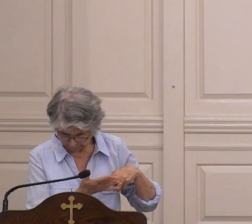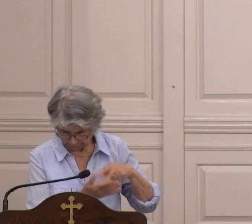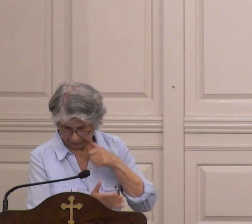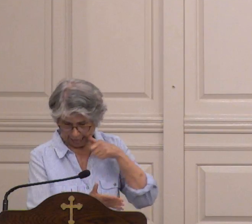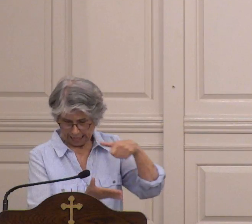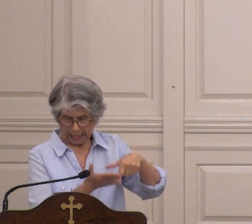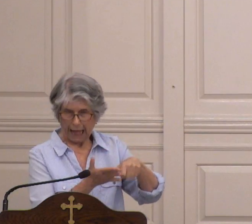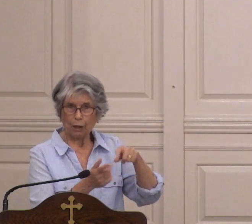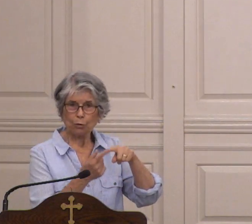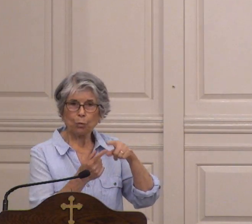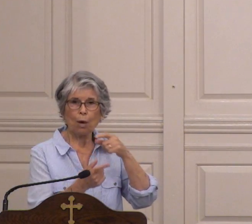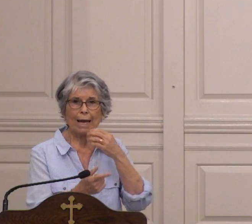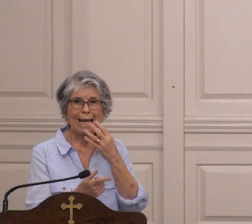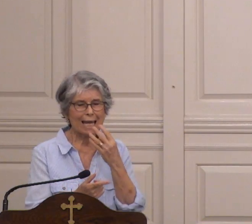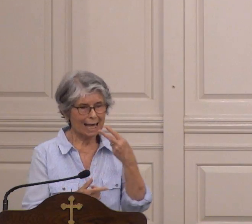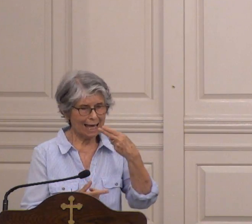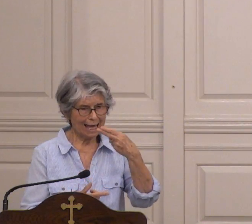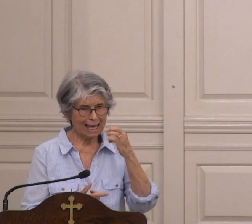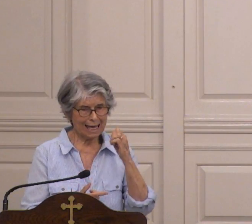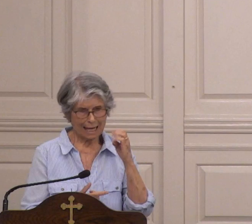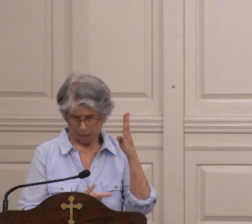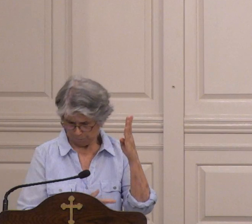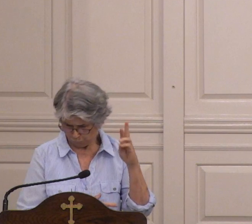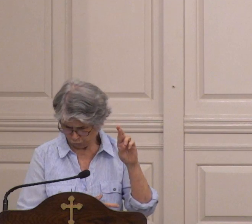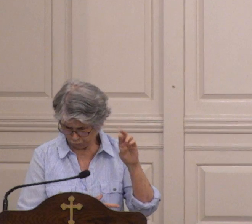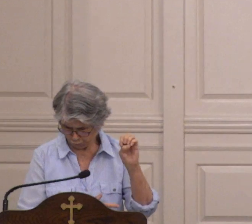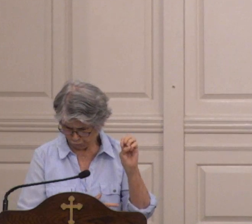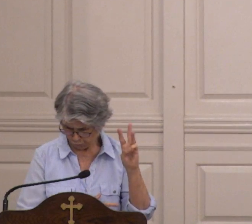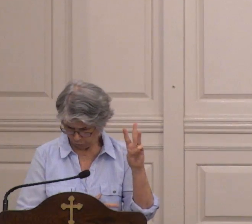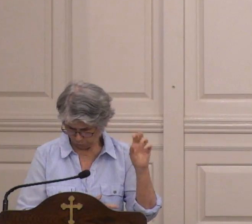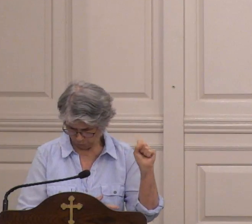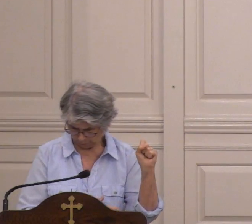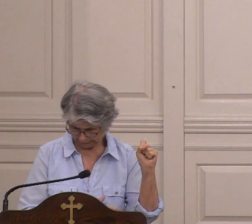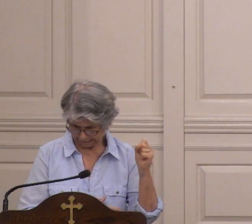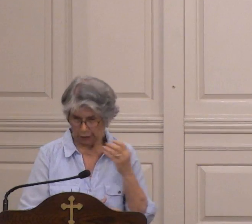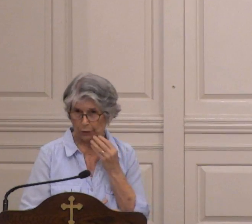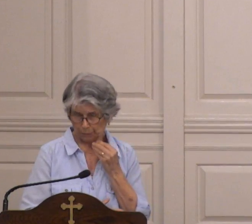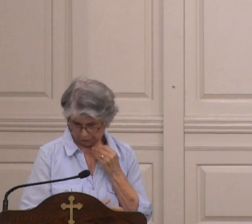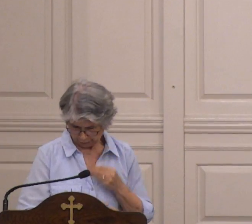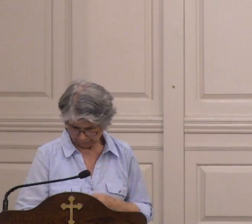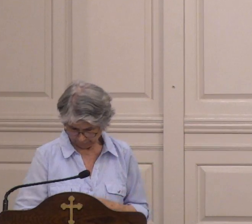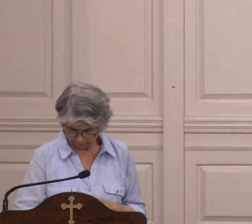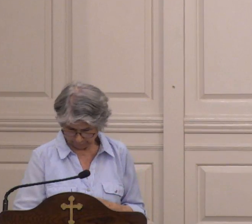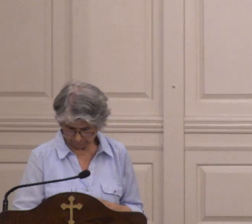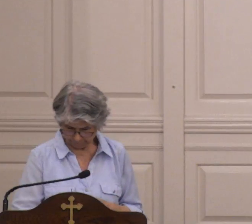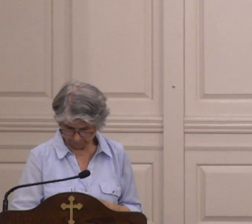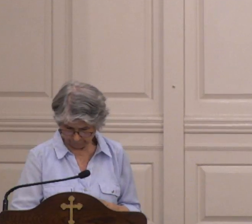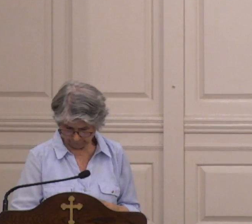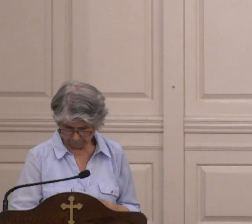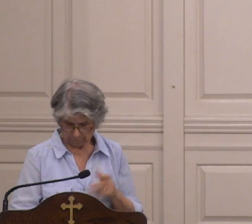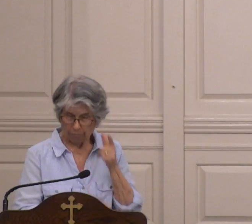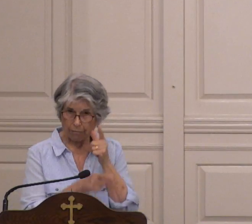Second reading is a reading from the letter of, or letter to the Hebrews.